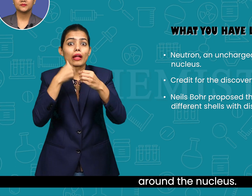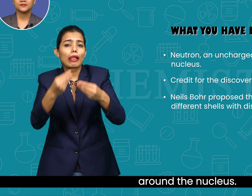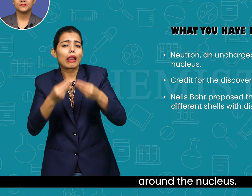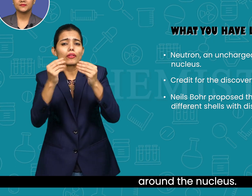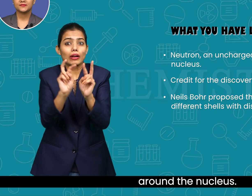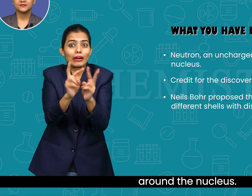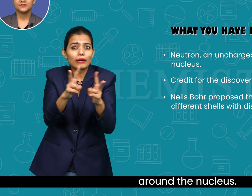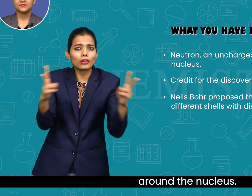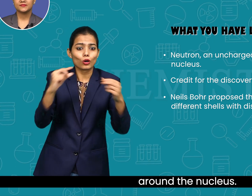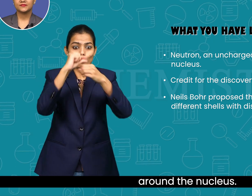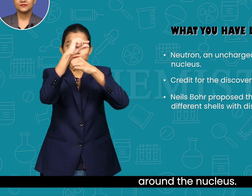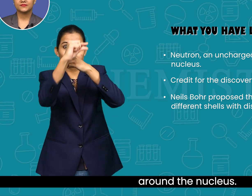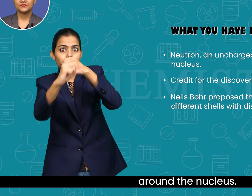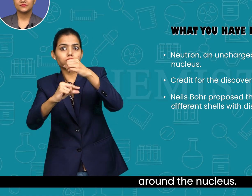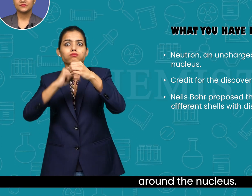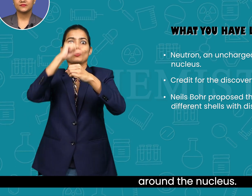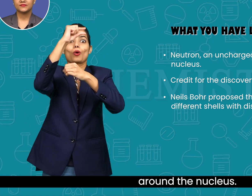nucleus.